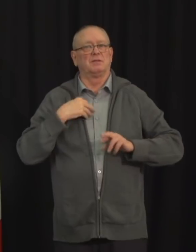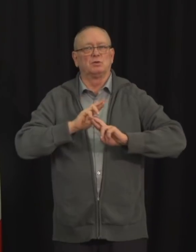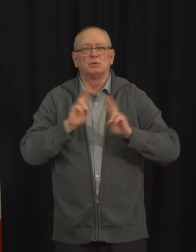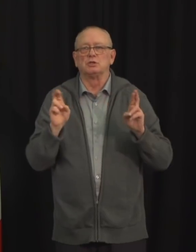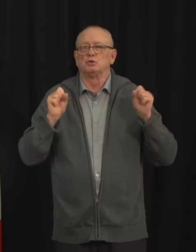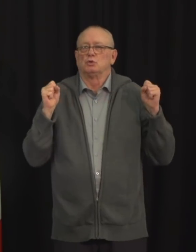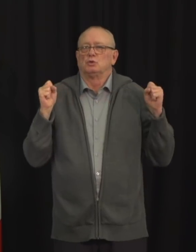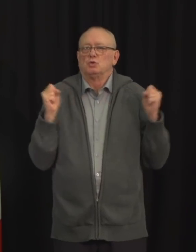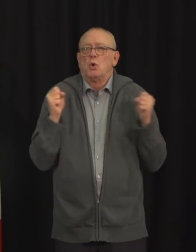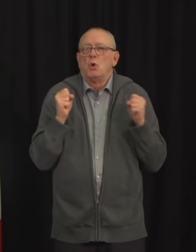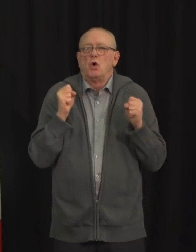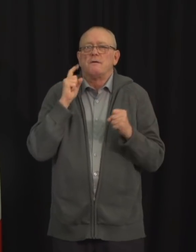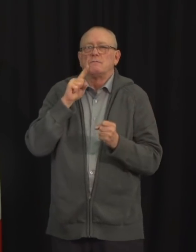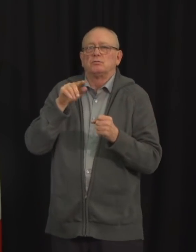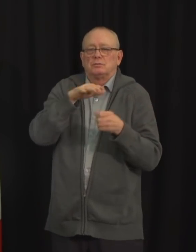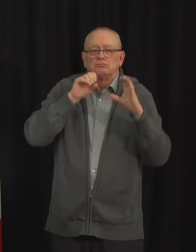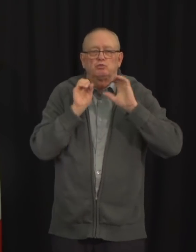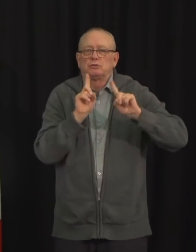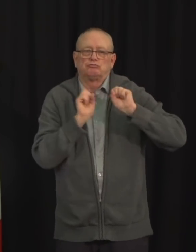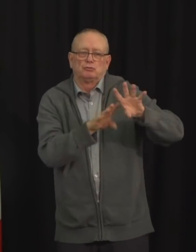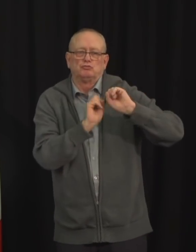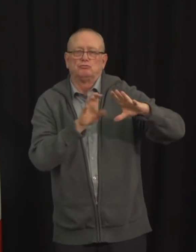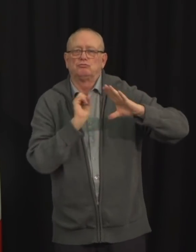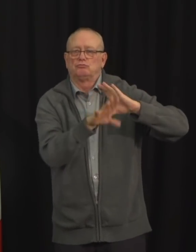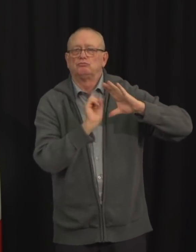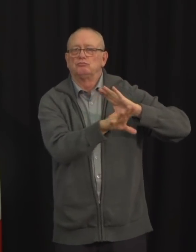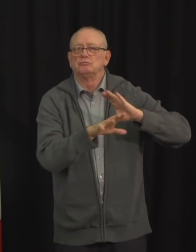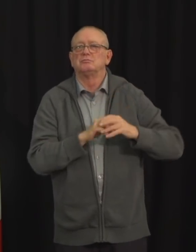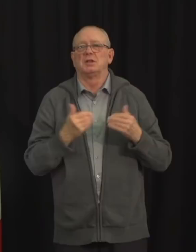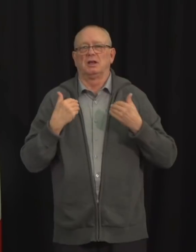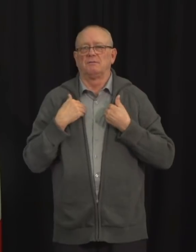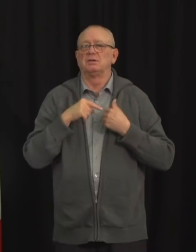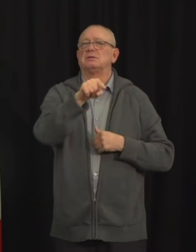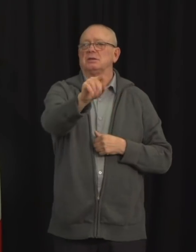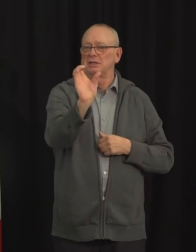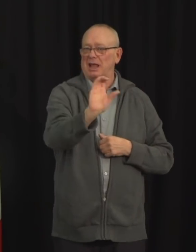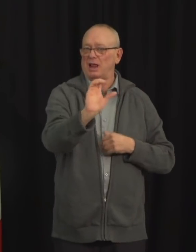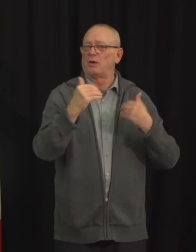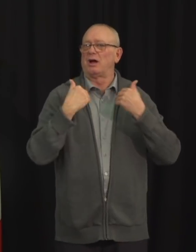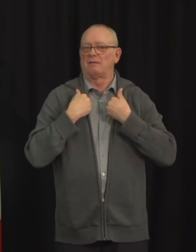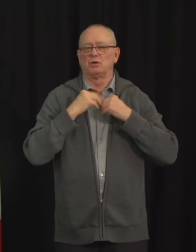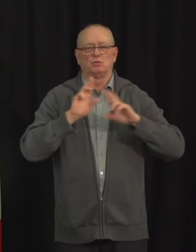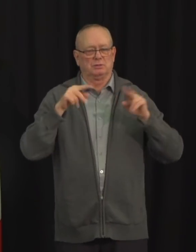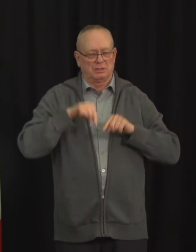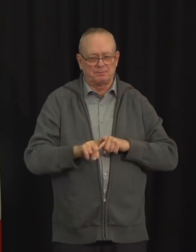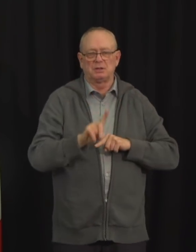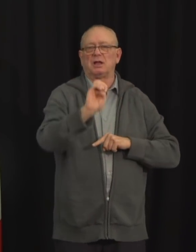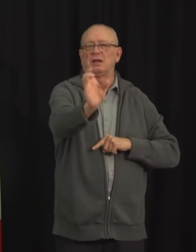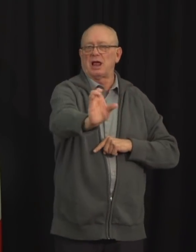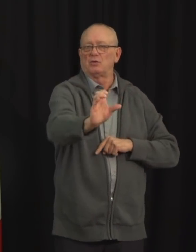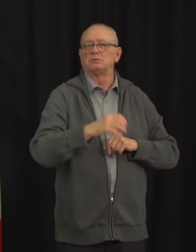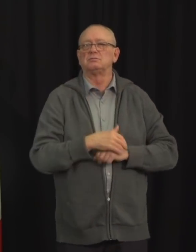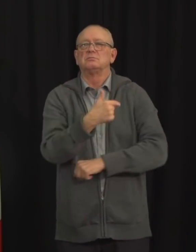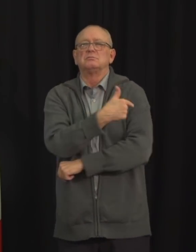1 in Calgary. This Pfizer vaccine will require, as you've heard before, 2 doses, approximately 1 month apart,